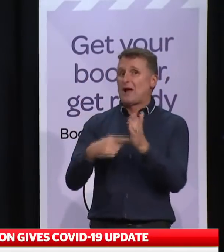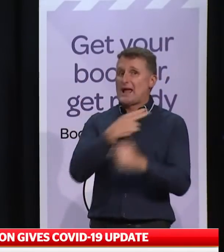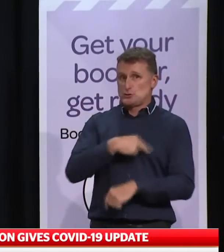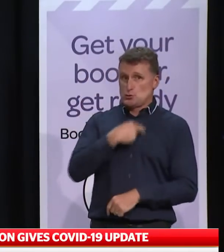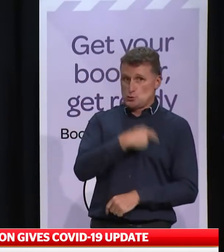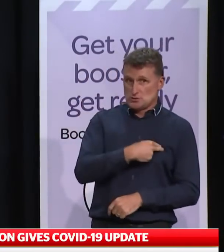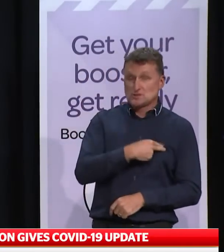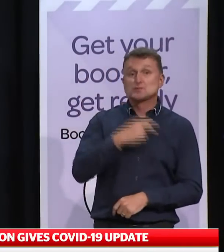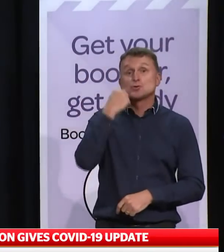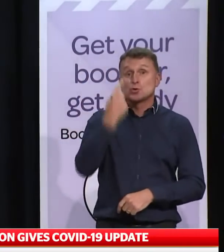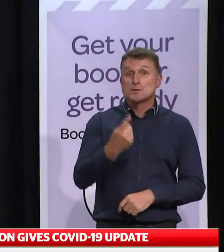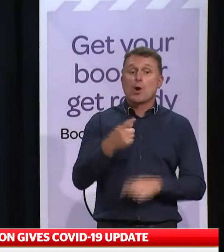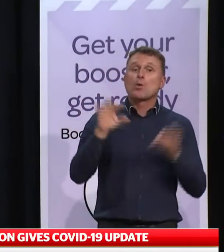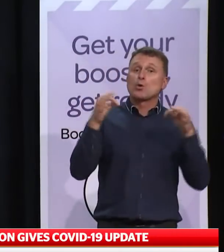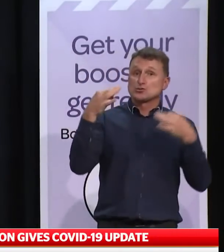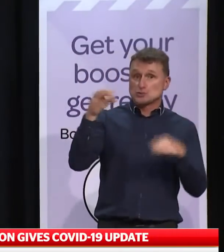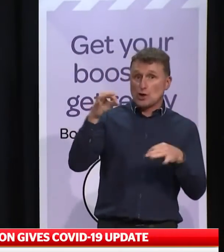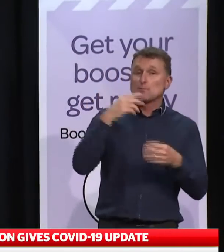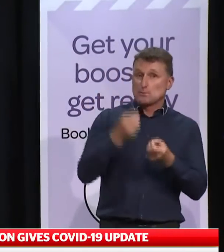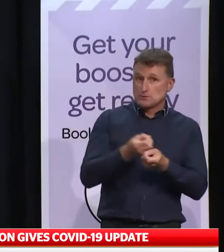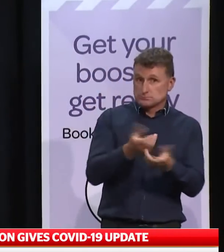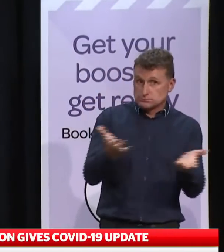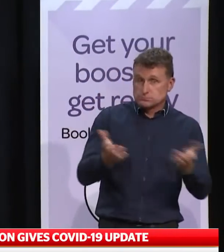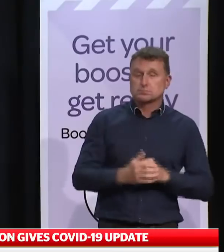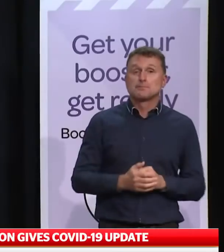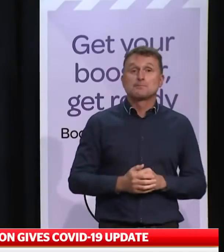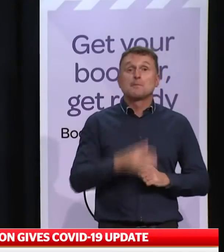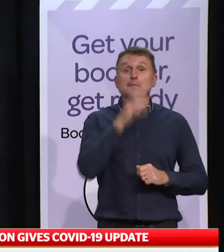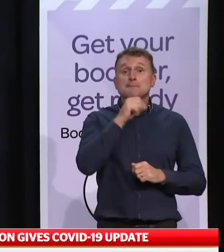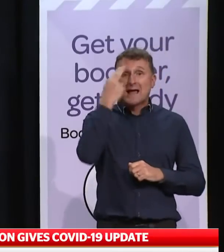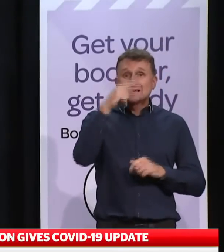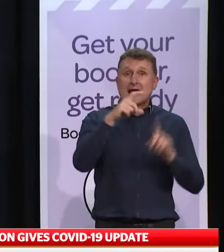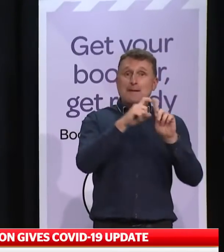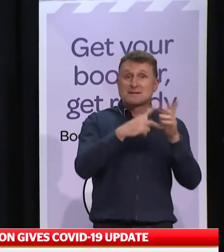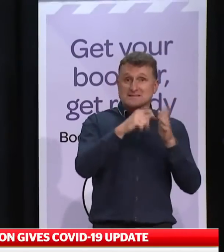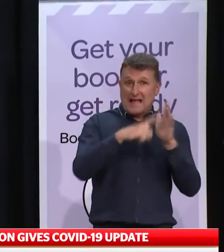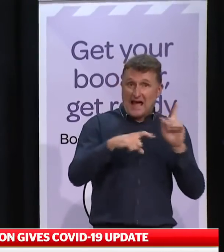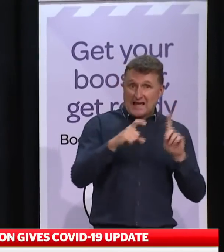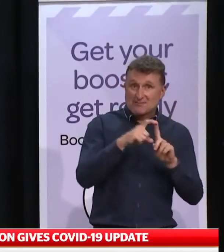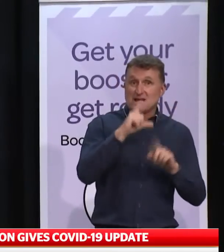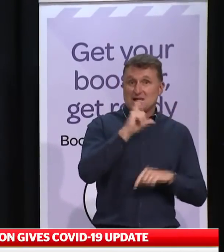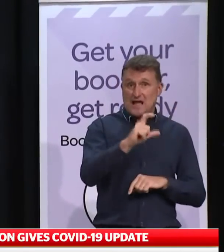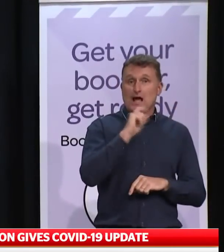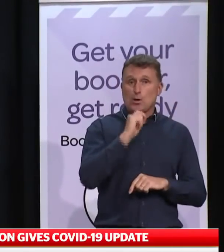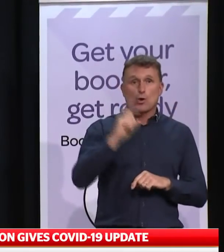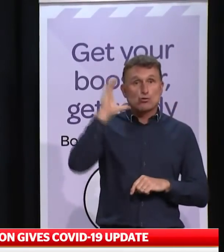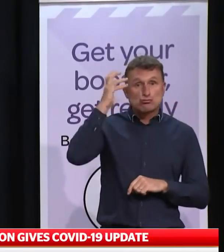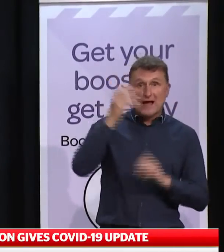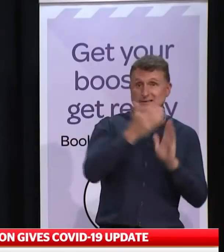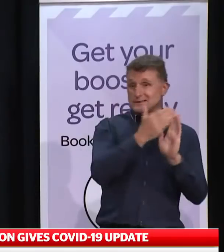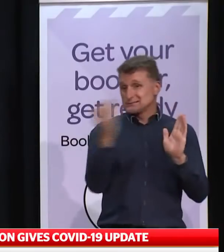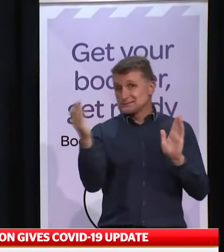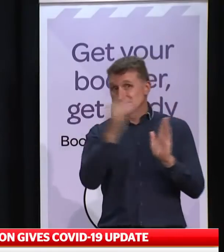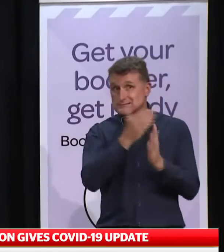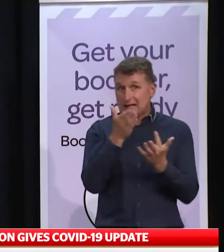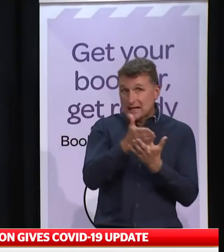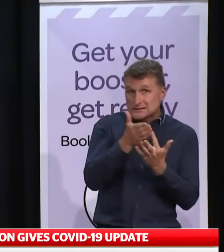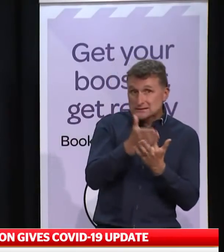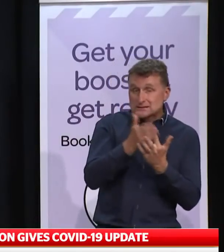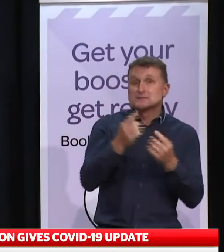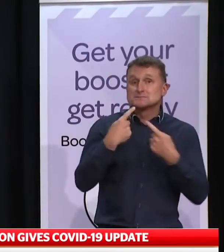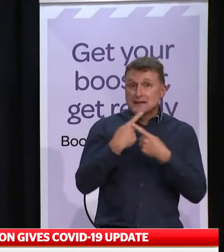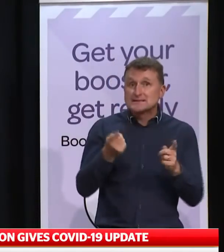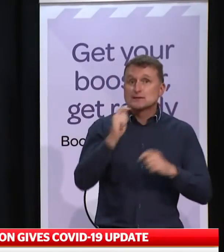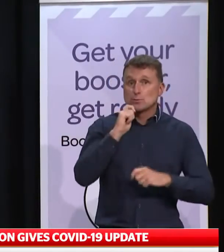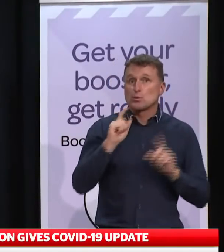will be released tomorrow morning. David Clark will be making an announcement around spectrum allocation in the afternoon, and tomorrow the government will